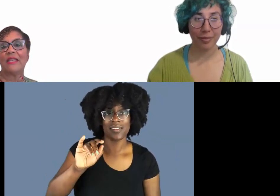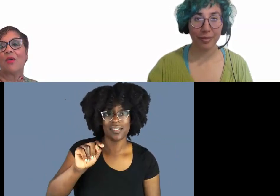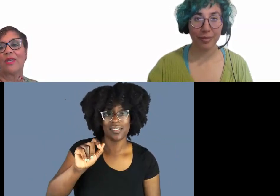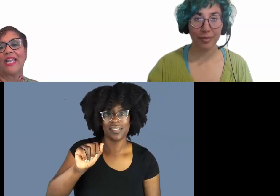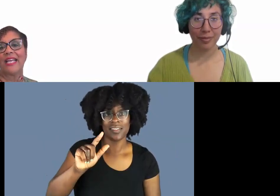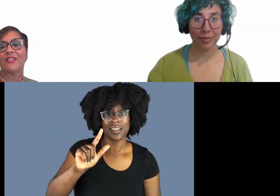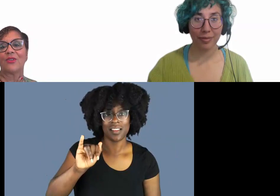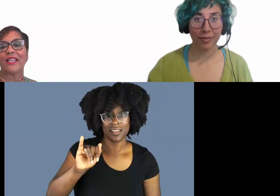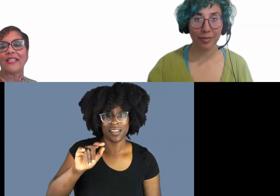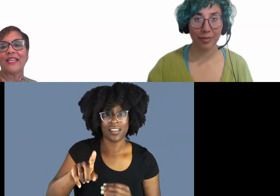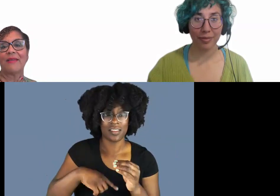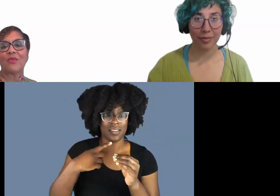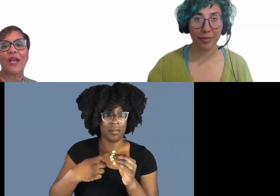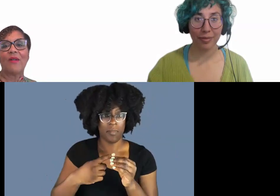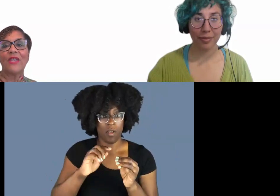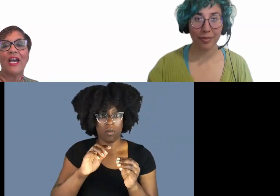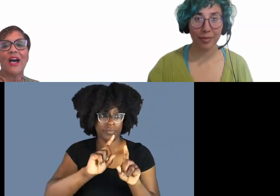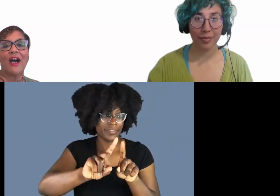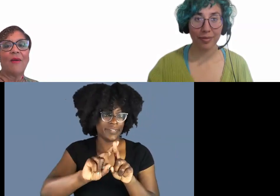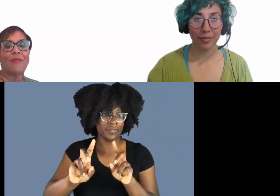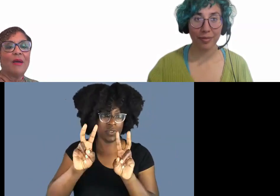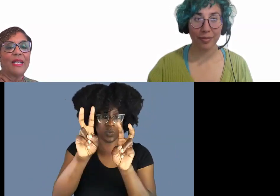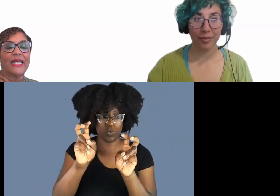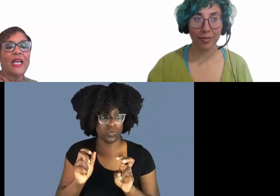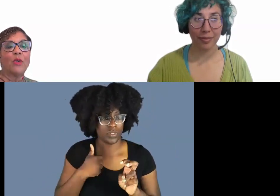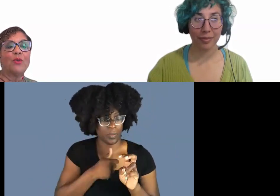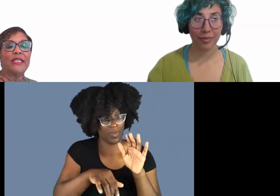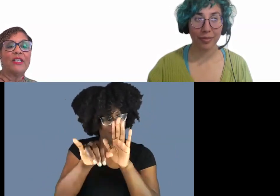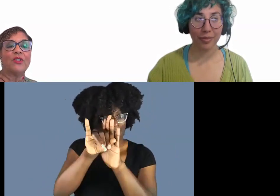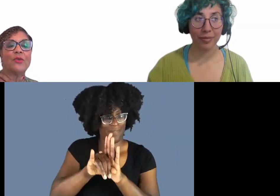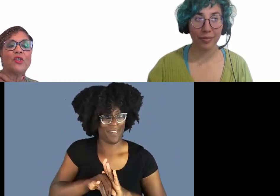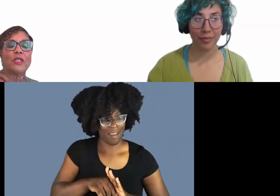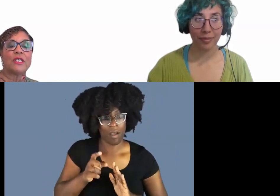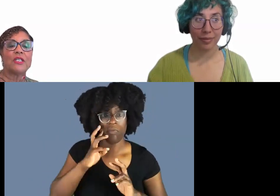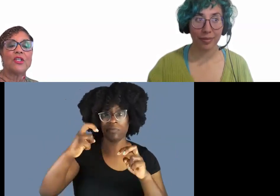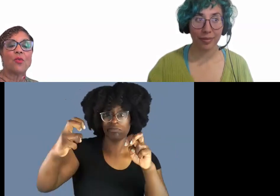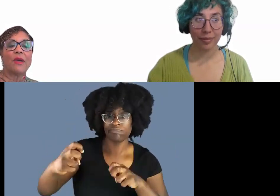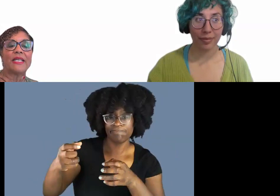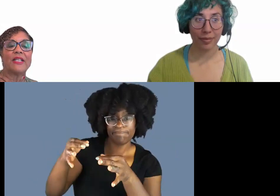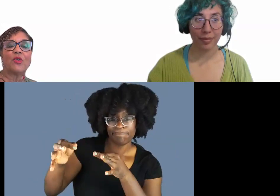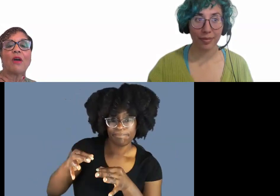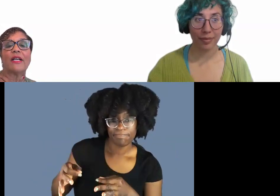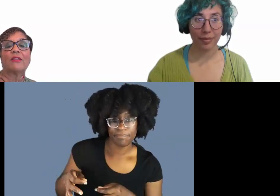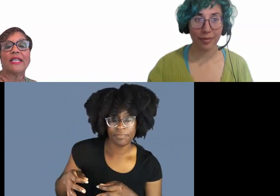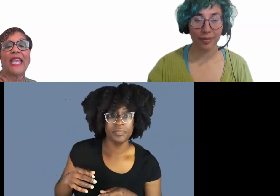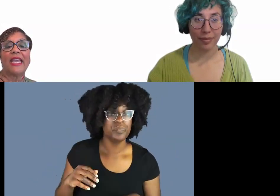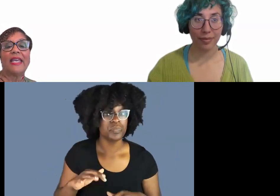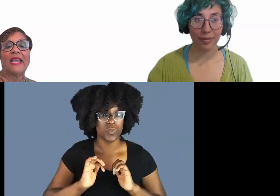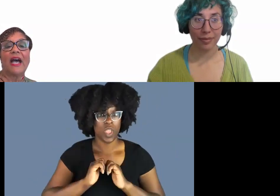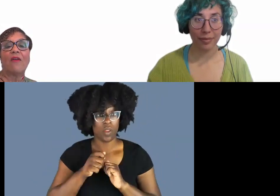on the email, we can handle it during that time as well. But again, what you would need to do is just to send your website